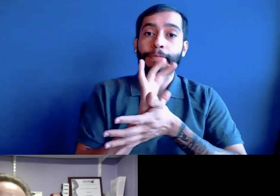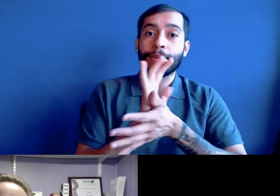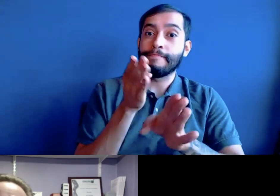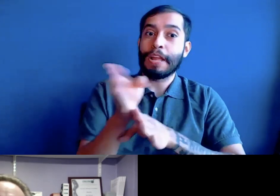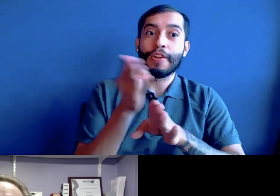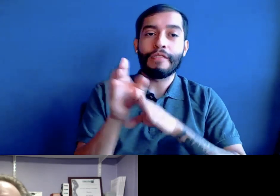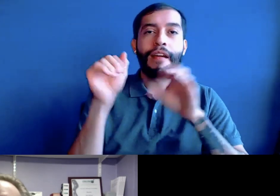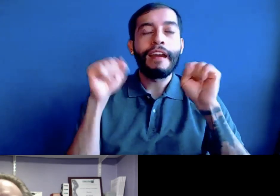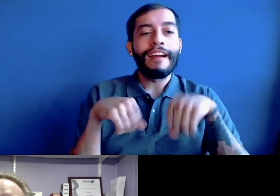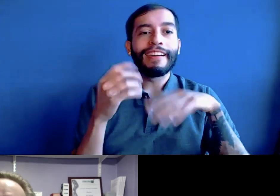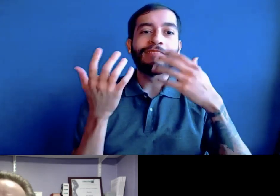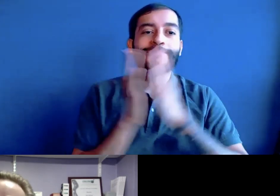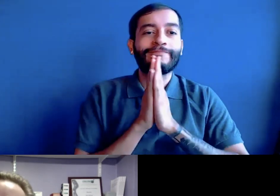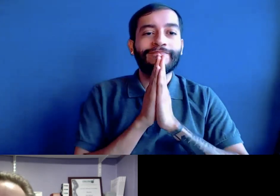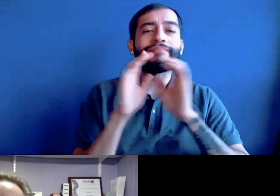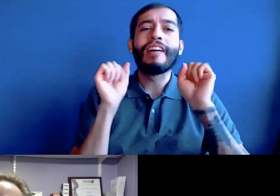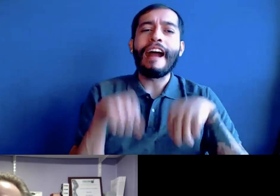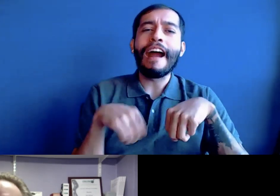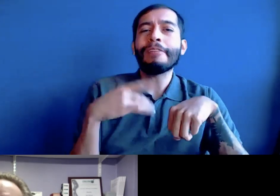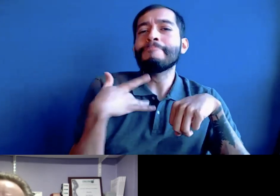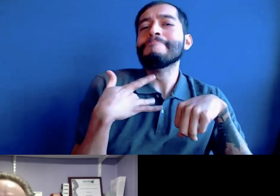of everybody's job descriptions and the